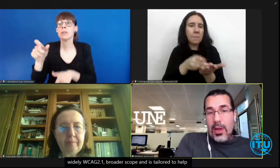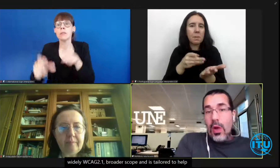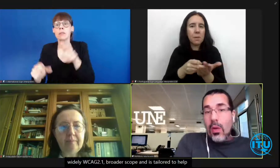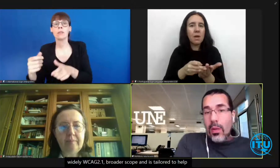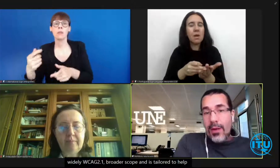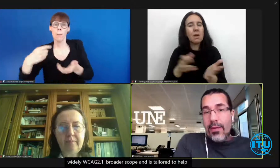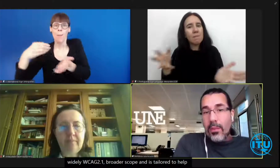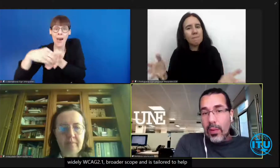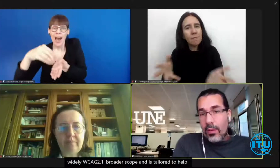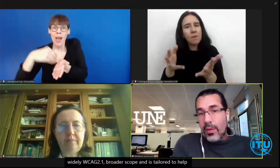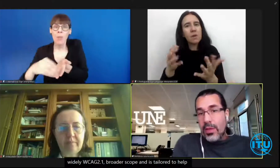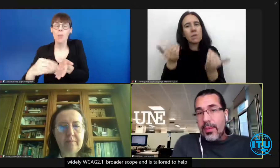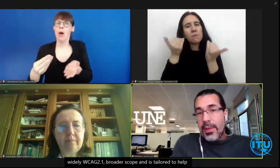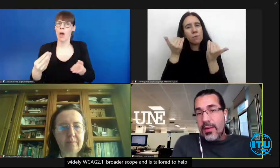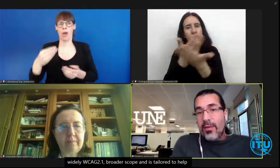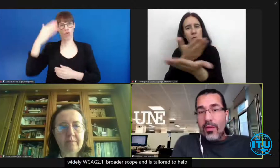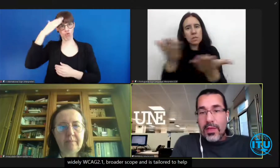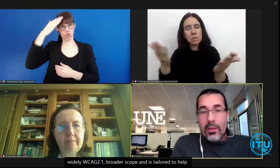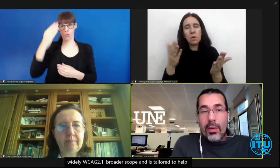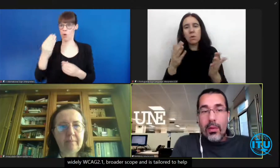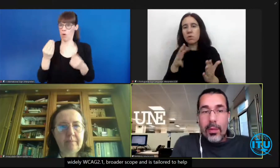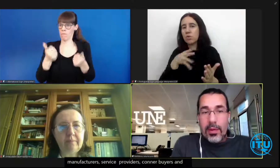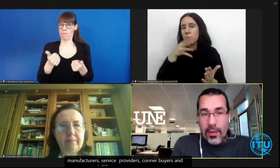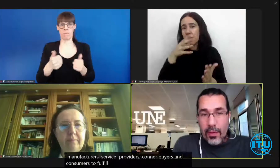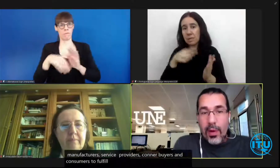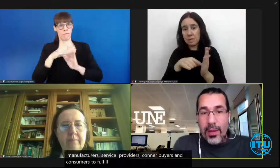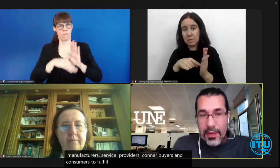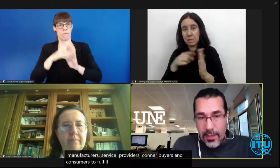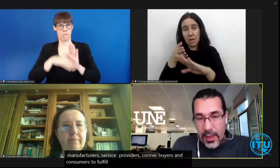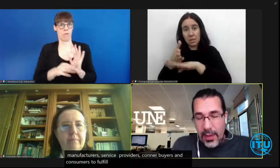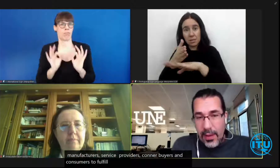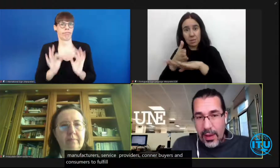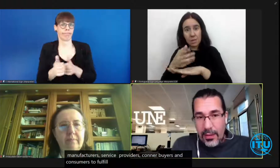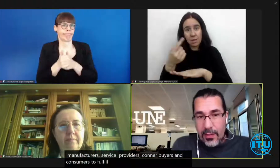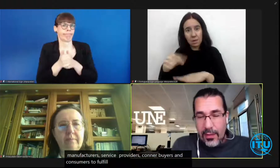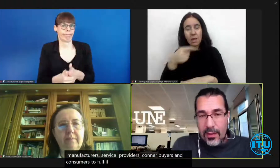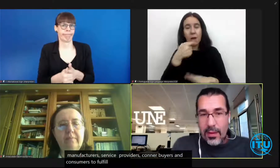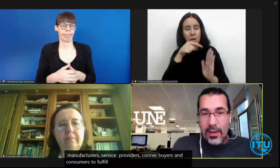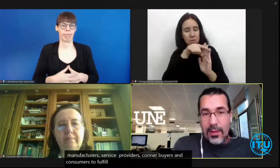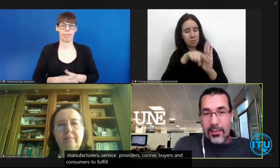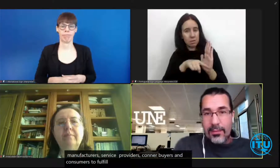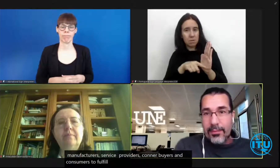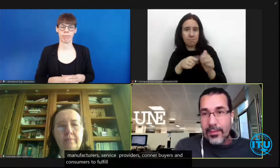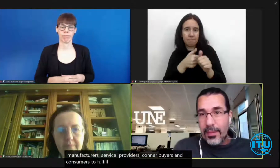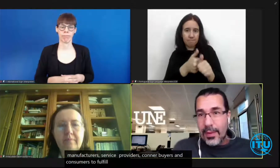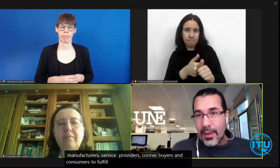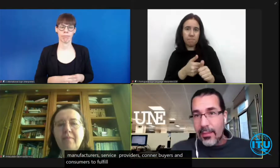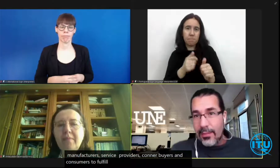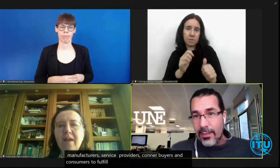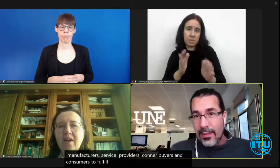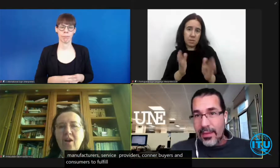fulfill and know if the product or service fulfills the requirements of the Web Accessibility Directive.